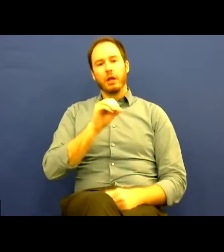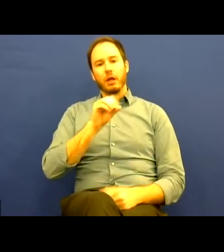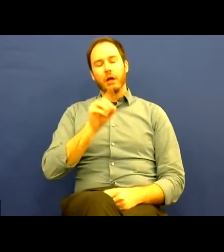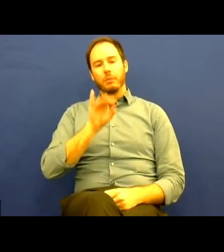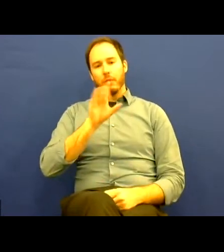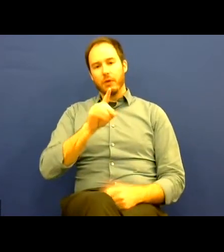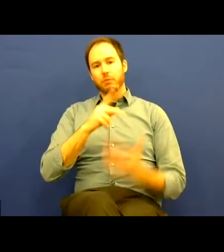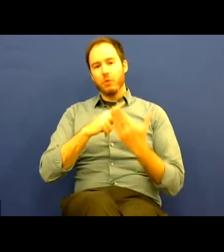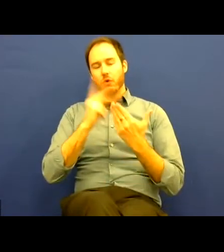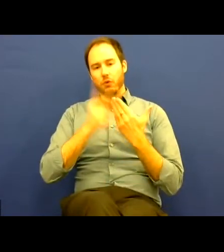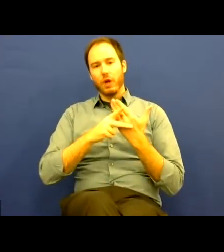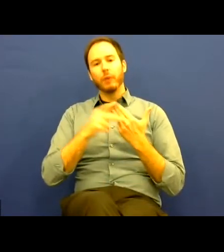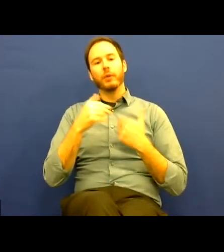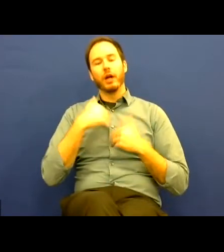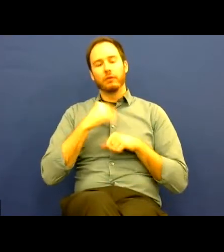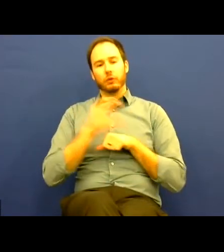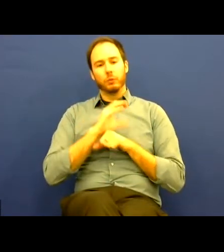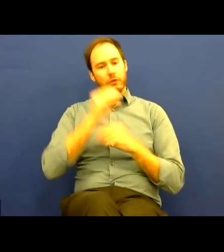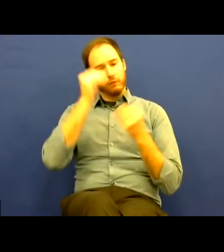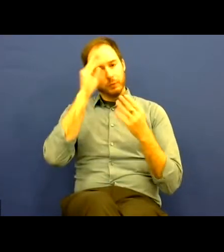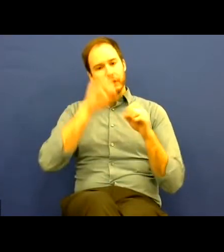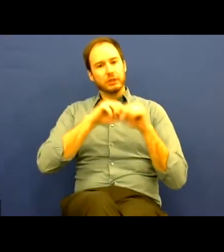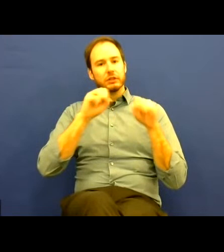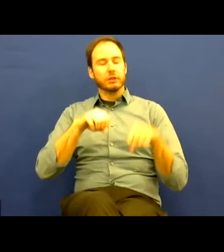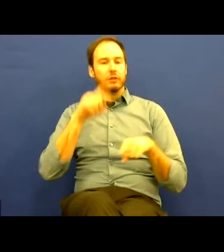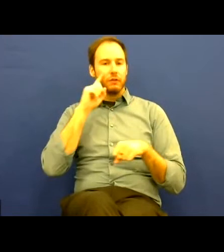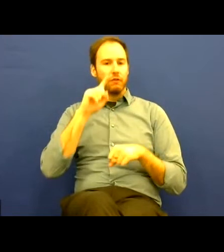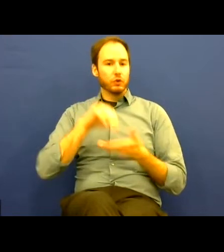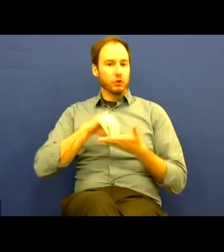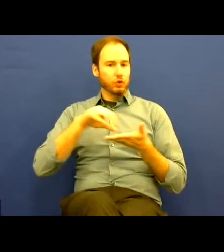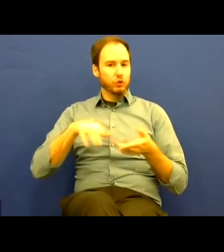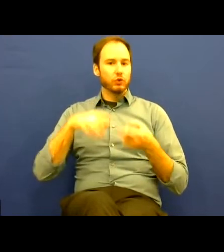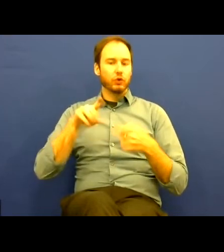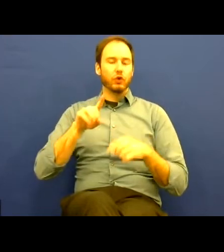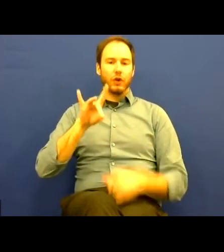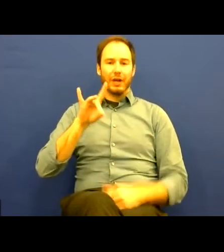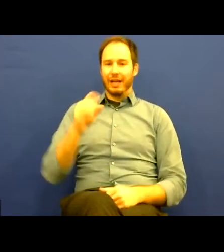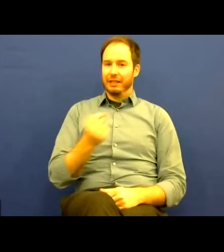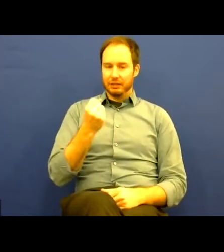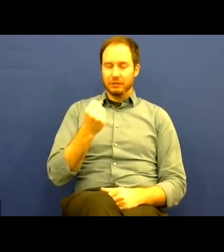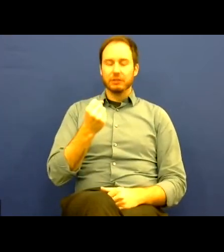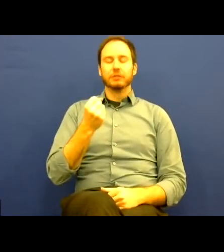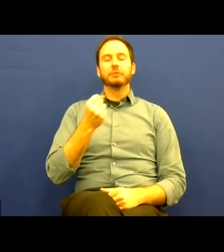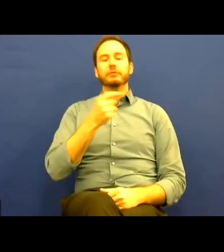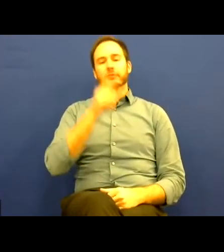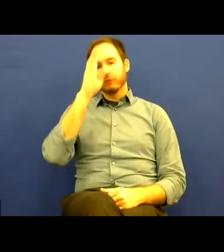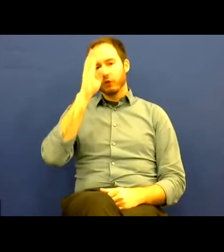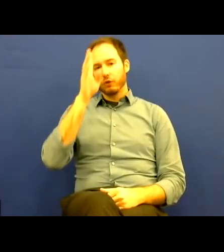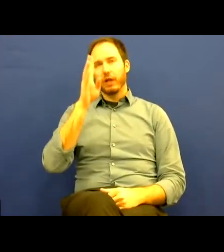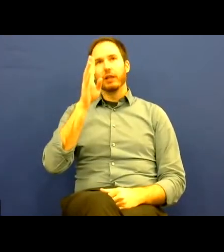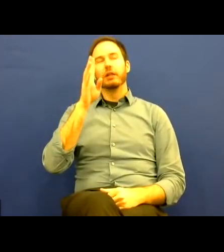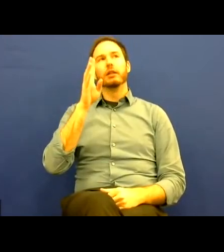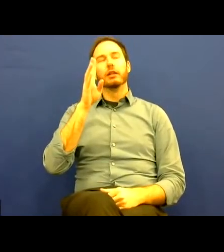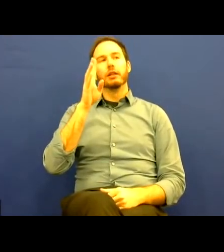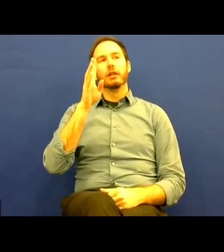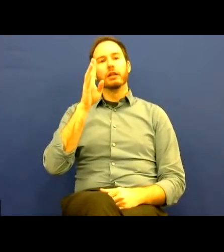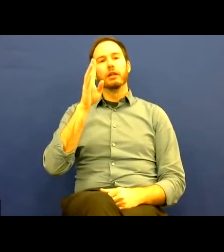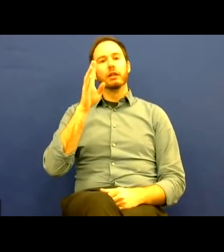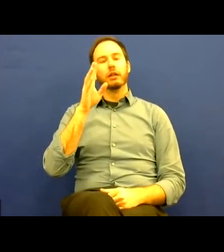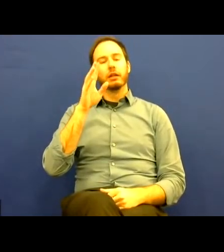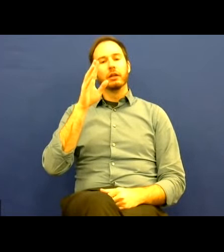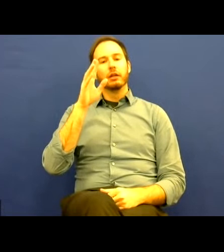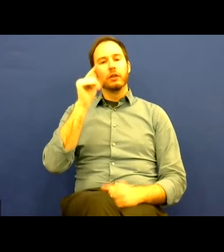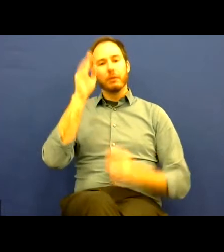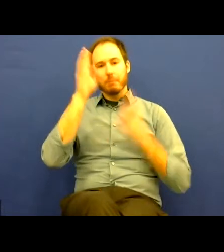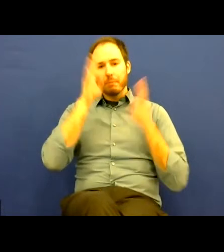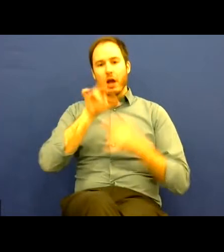created a computerized information system for students in the early 80s. He created the Imagine